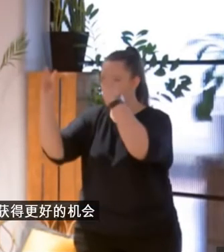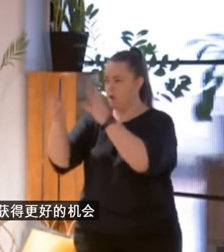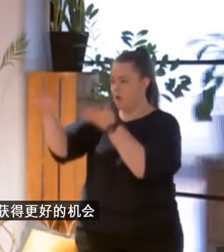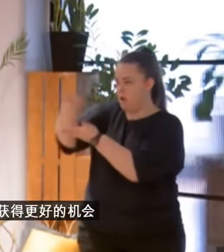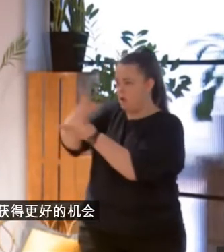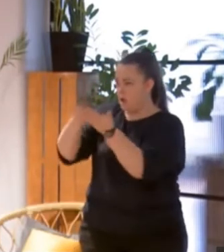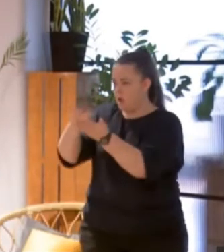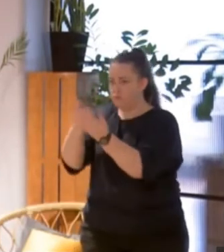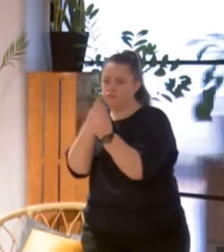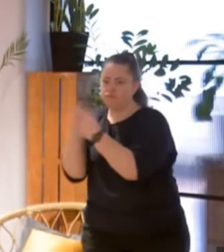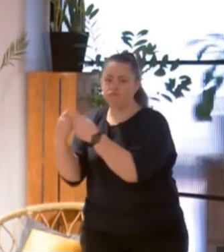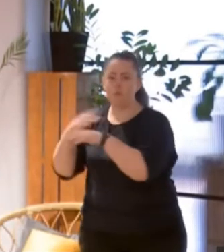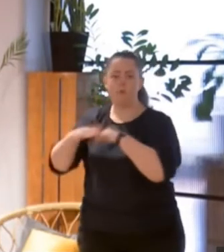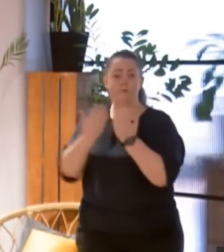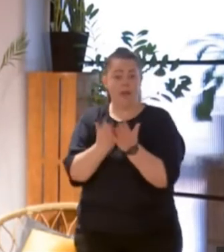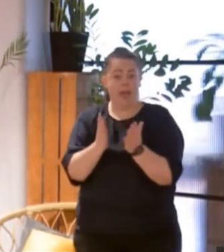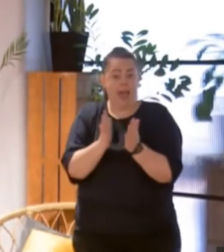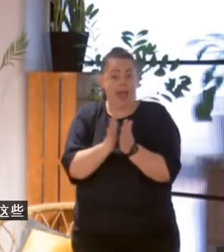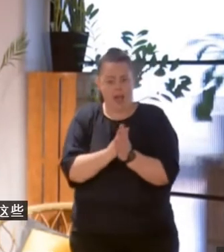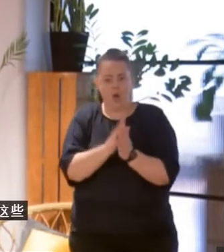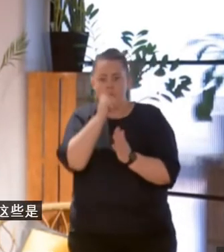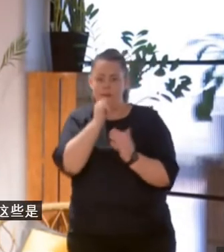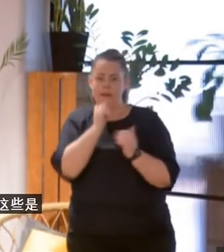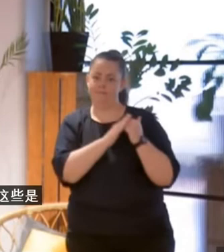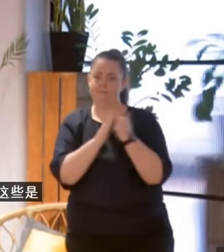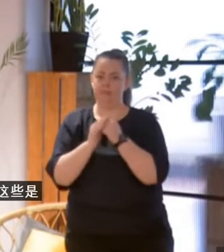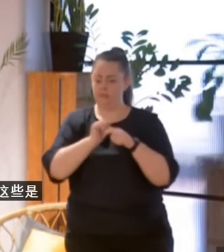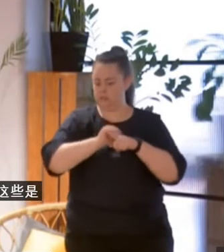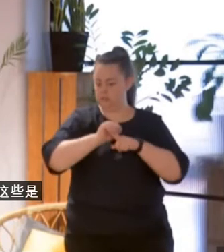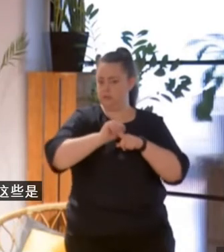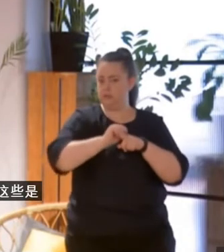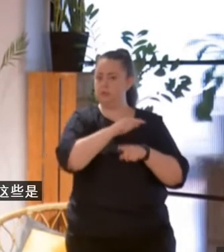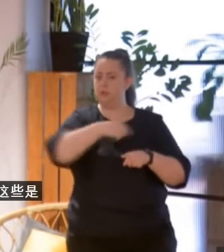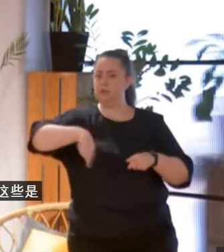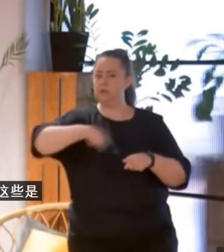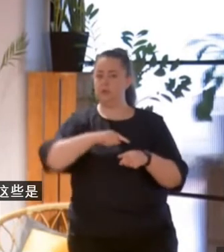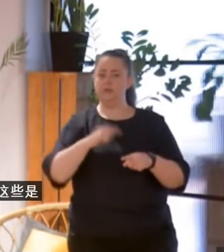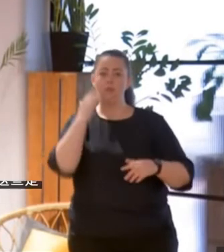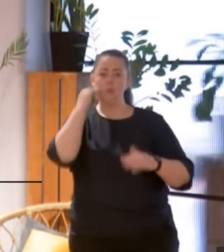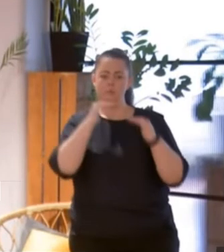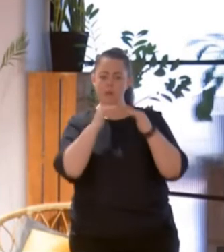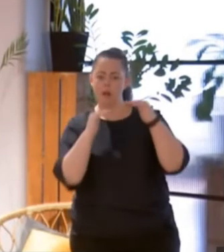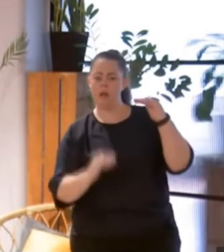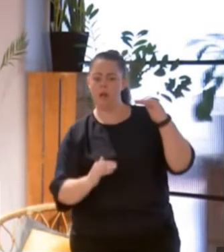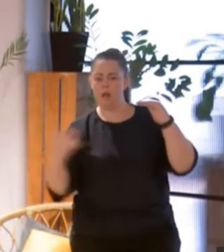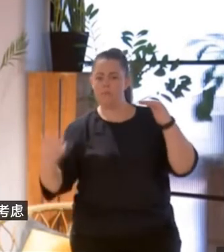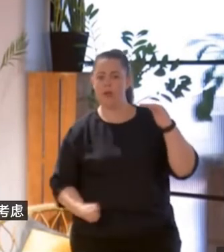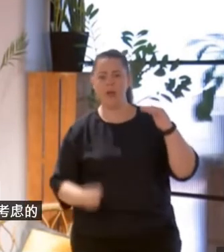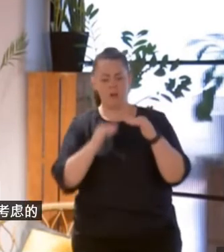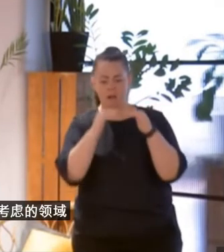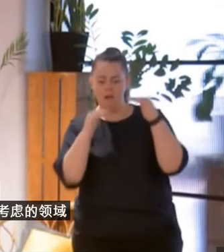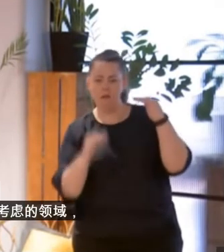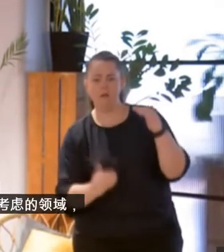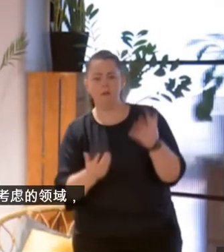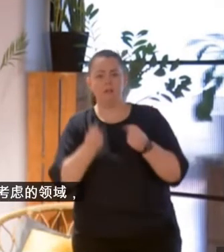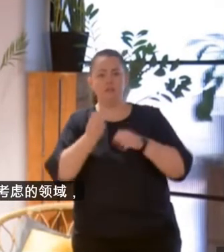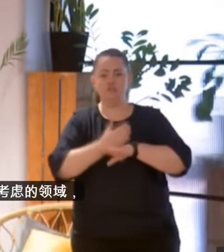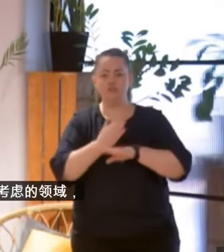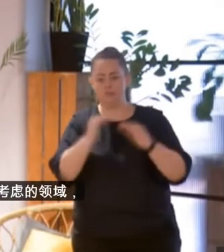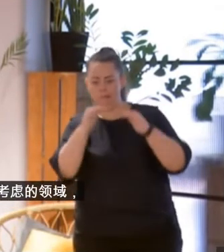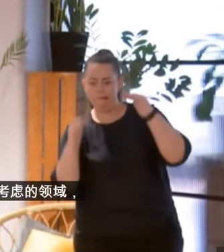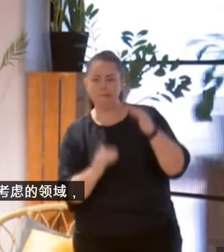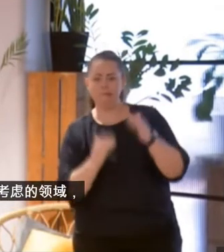when it comes to pay, when it comes to superannuation. These are areas governments need to look at, not just for the short term, but for the long term as